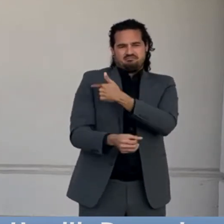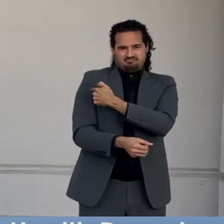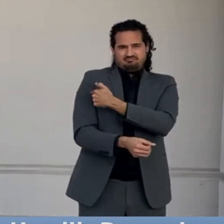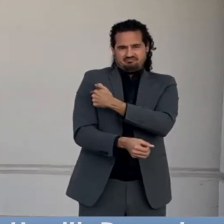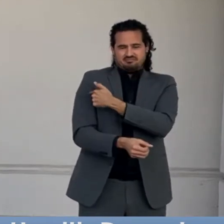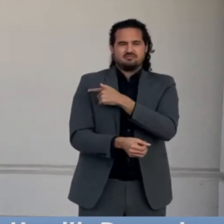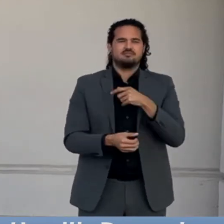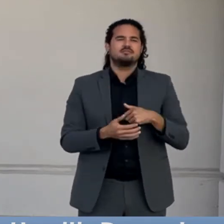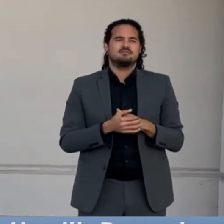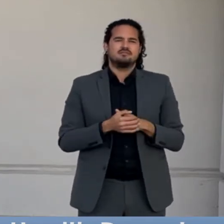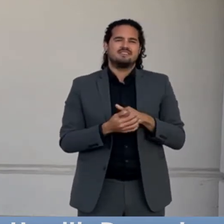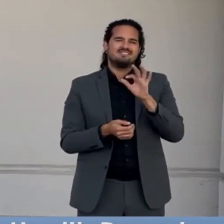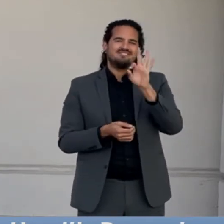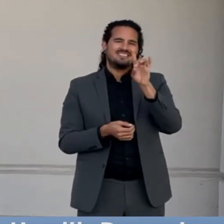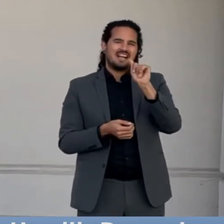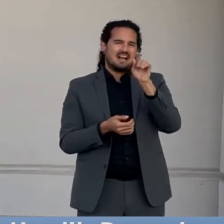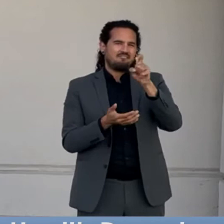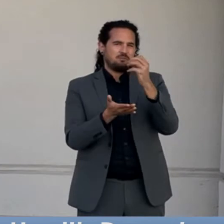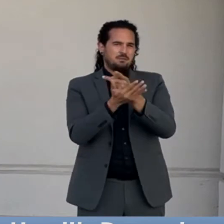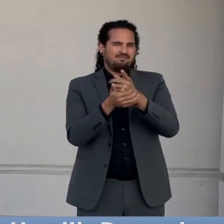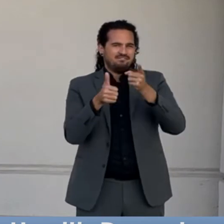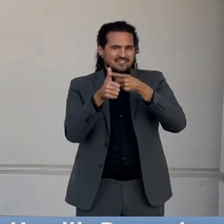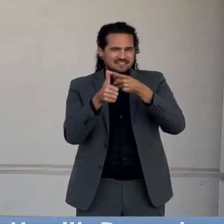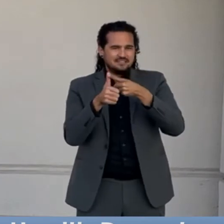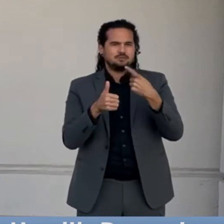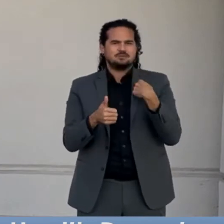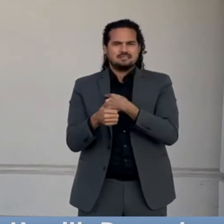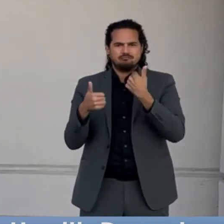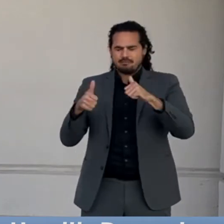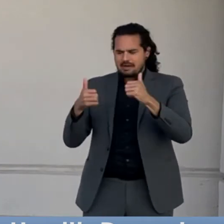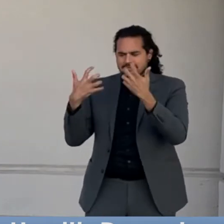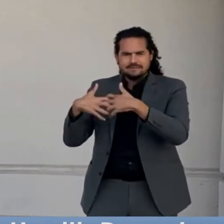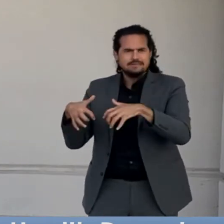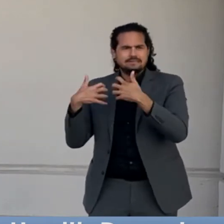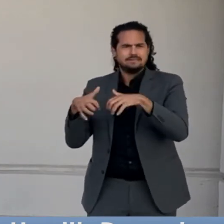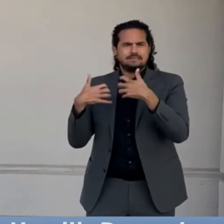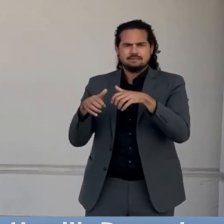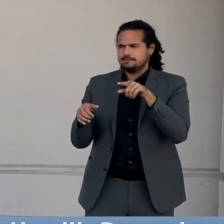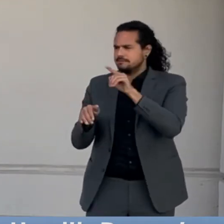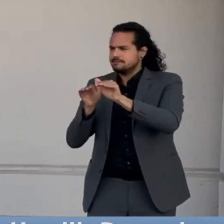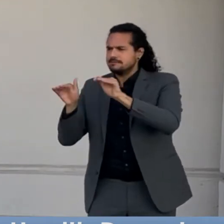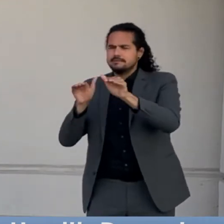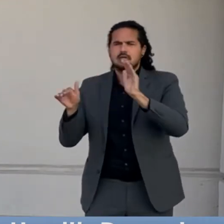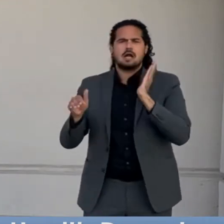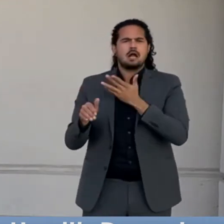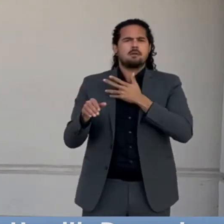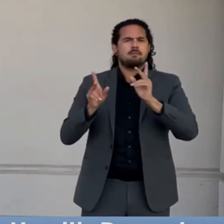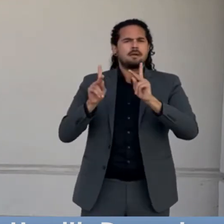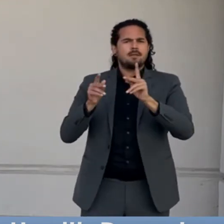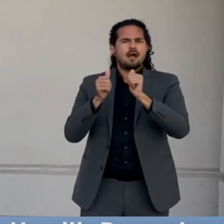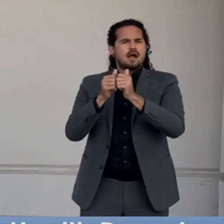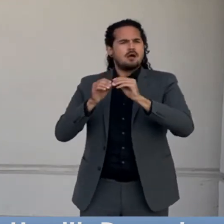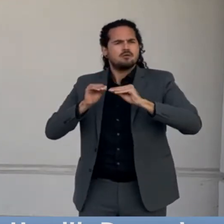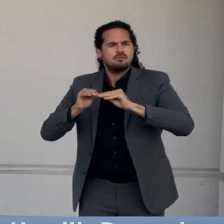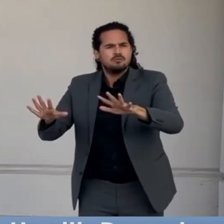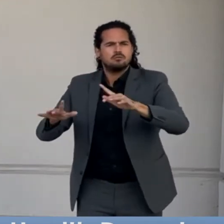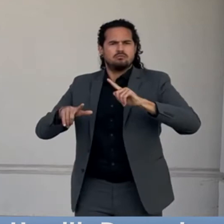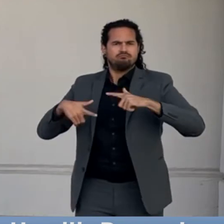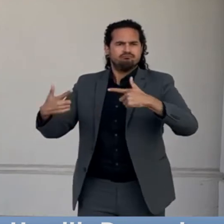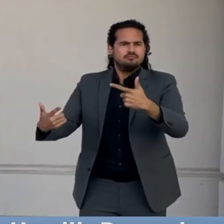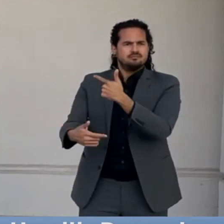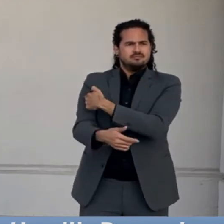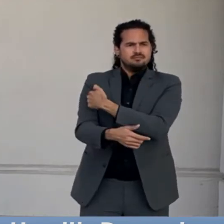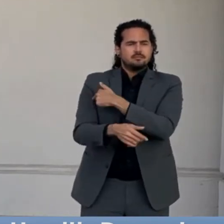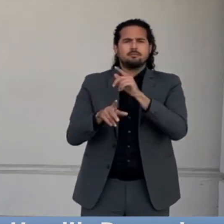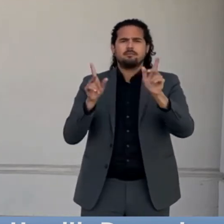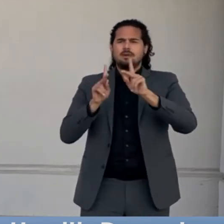with the providers in our community as well as a community stakeholders group, and that's to help ensure that information is shared